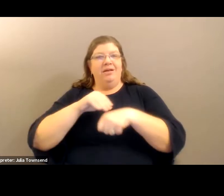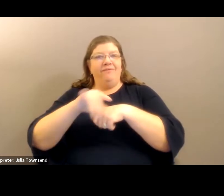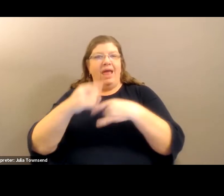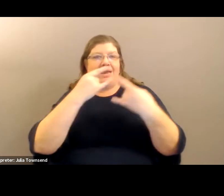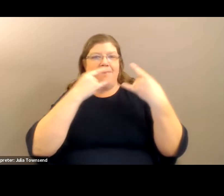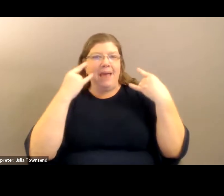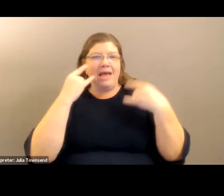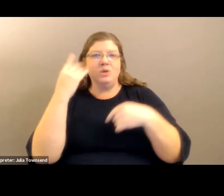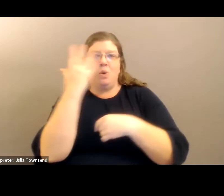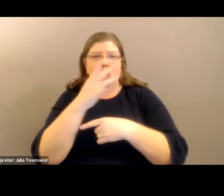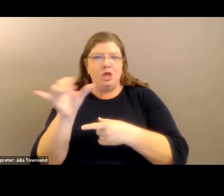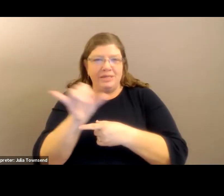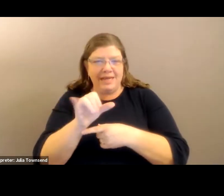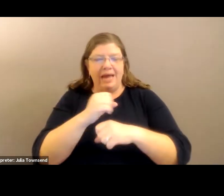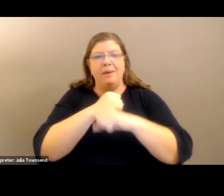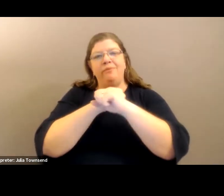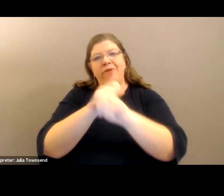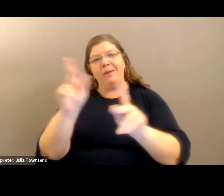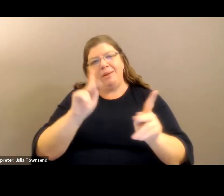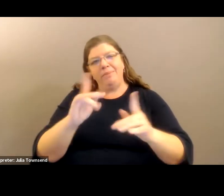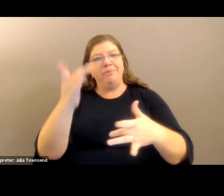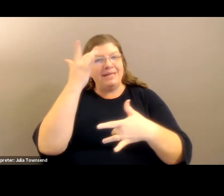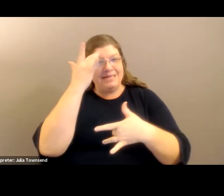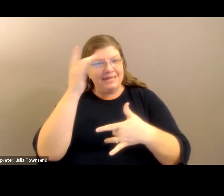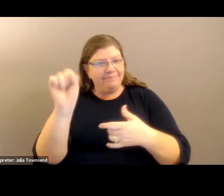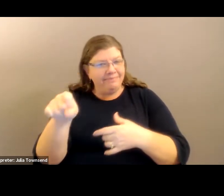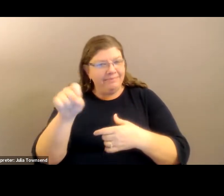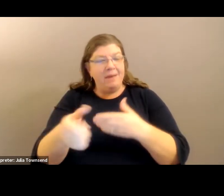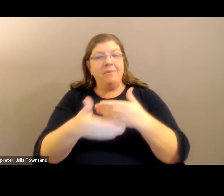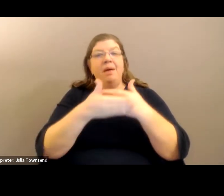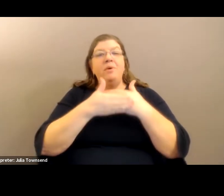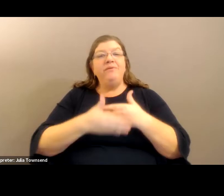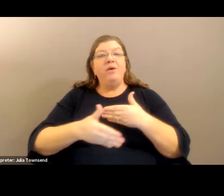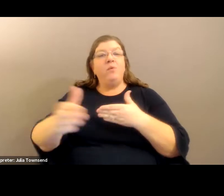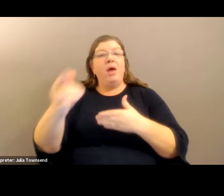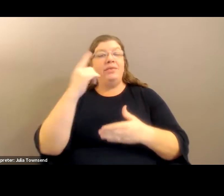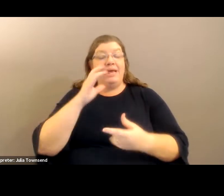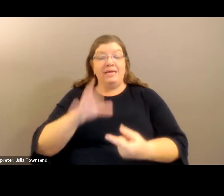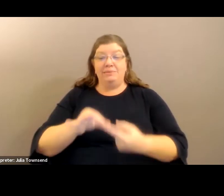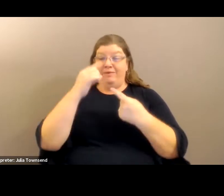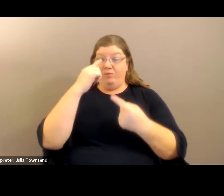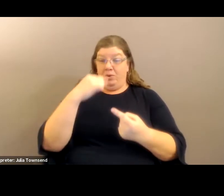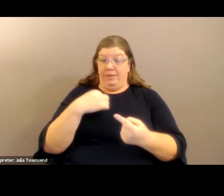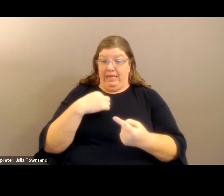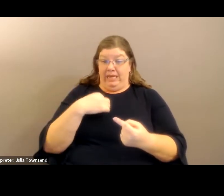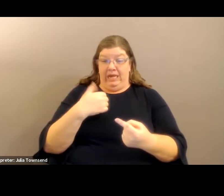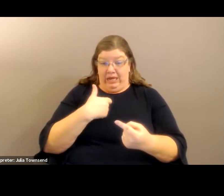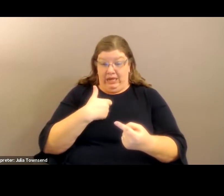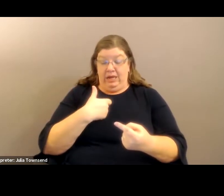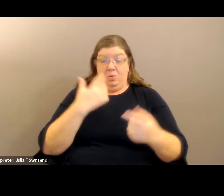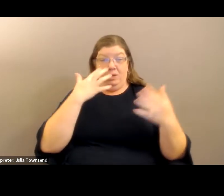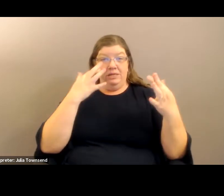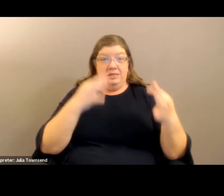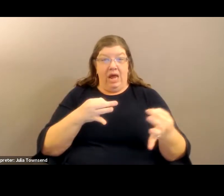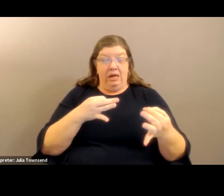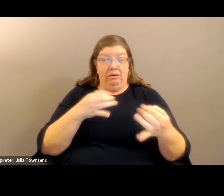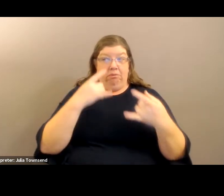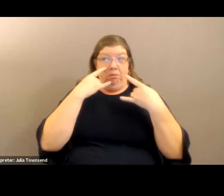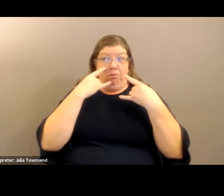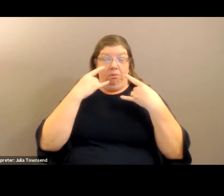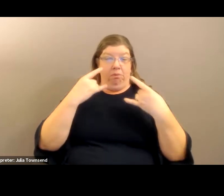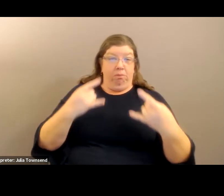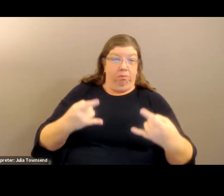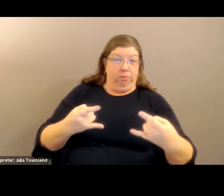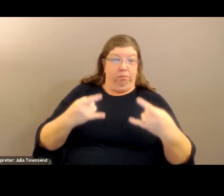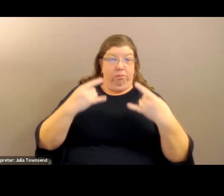like on preventing people from getting sick. But moving forward, I think, especially for me, when deciding to lift masks at